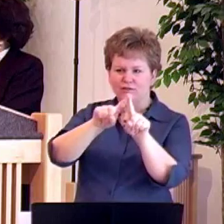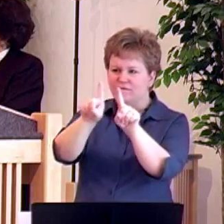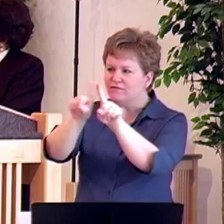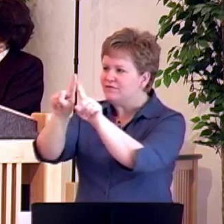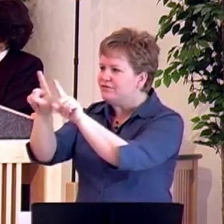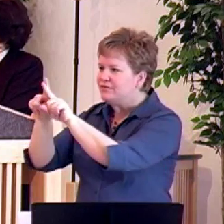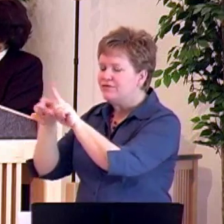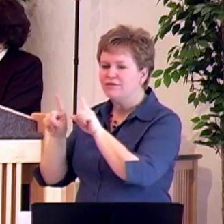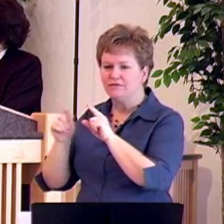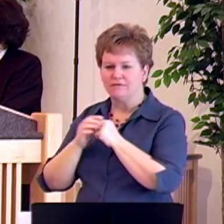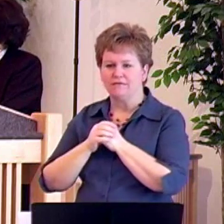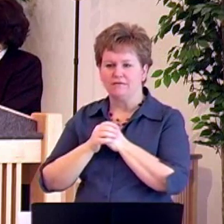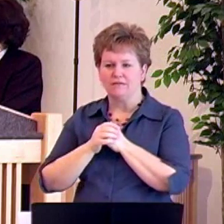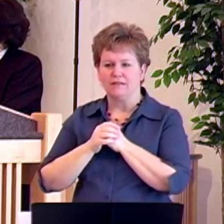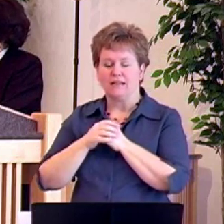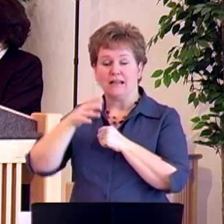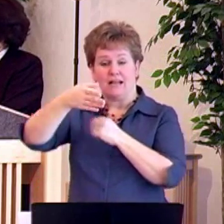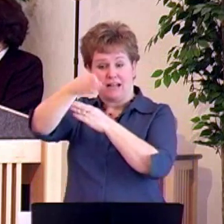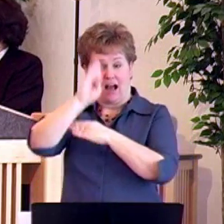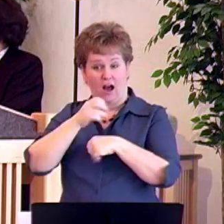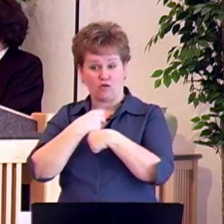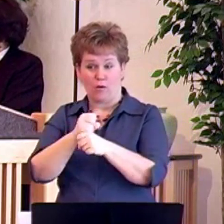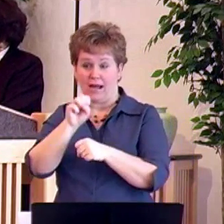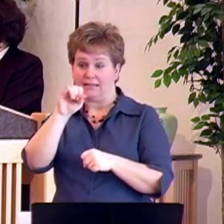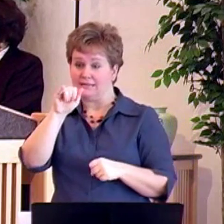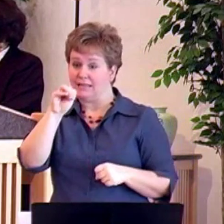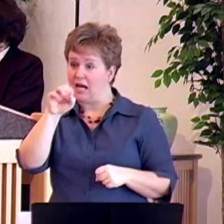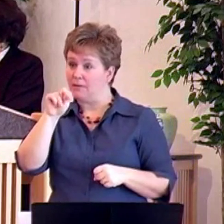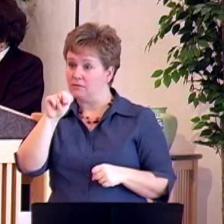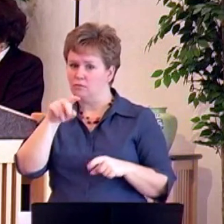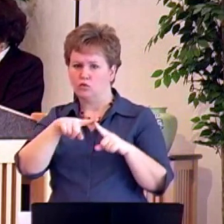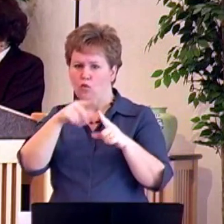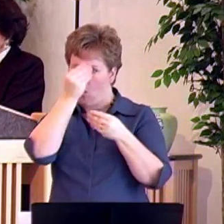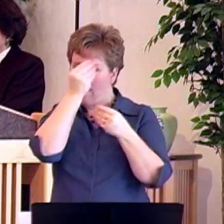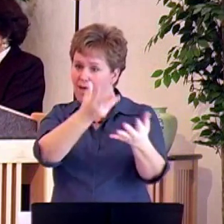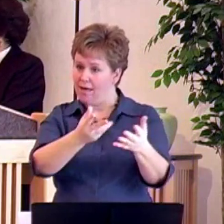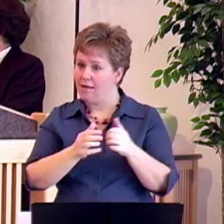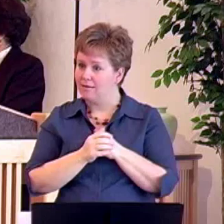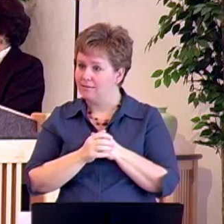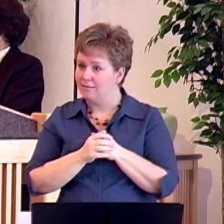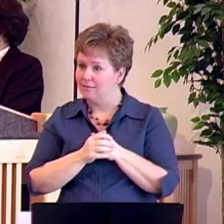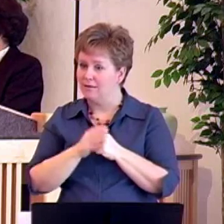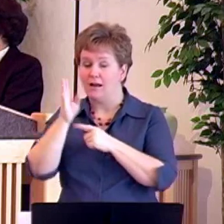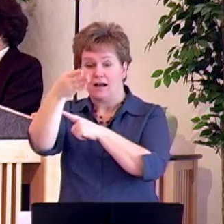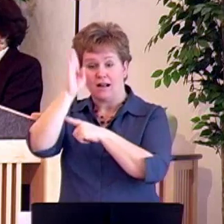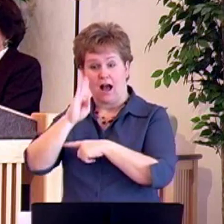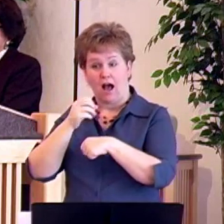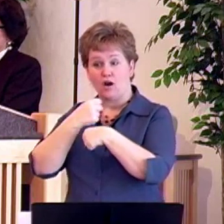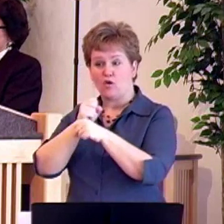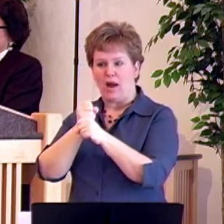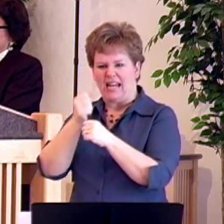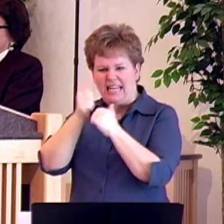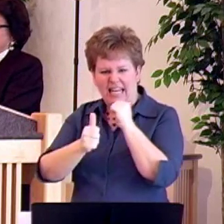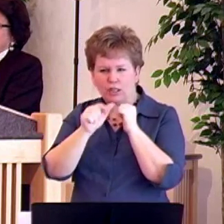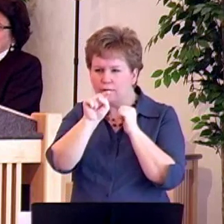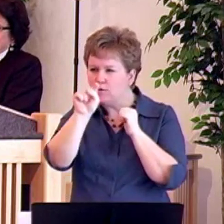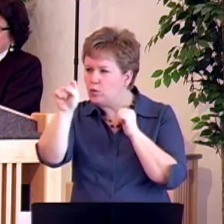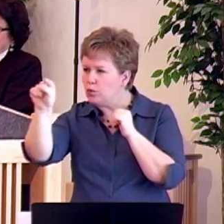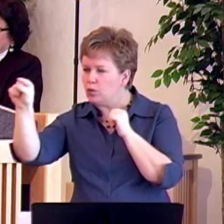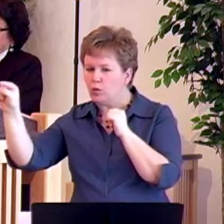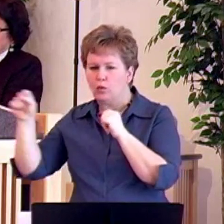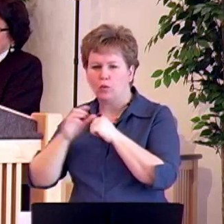a God who created in Simon the spirit to obey, a God who creates in each one of us